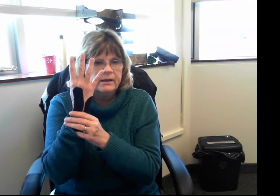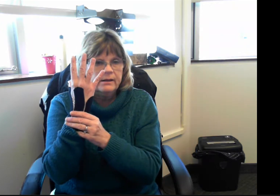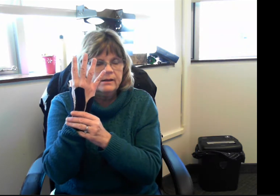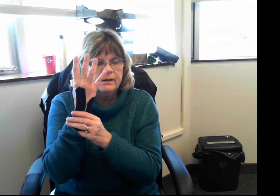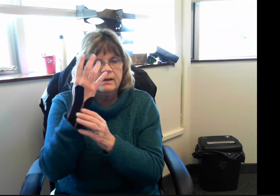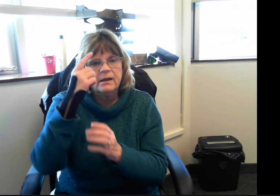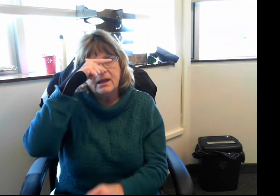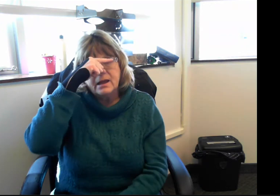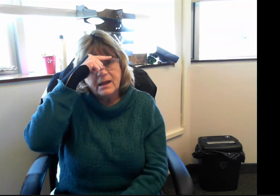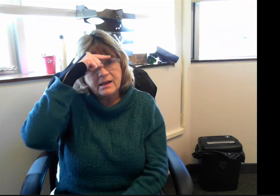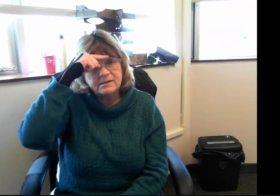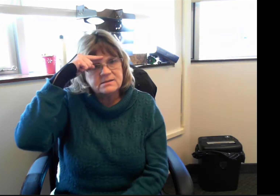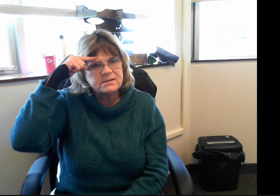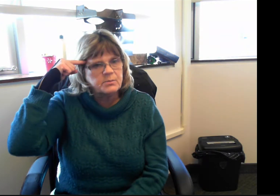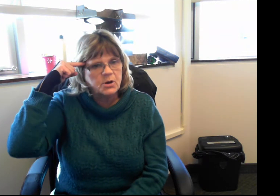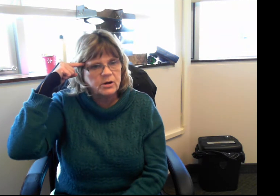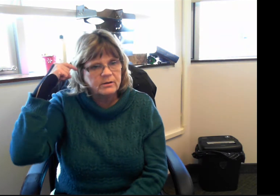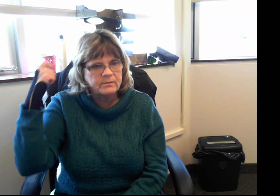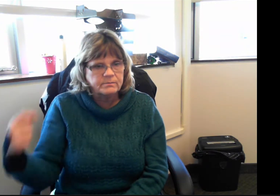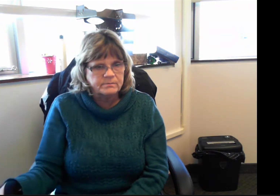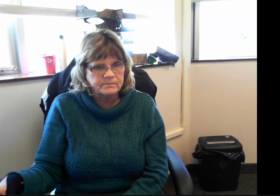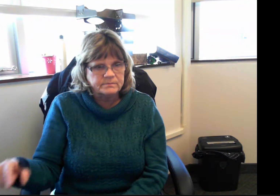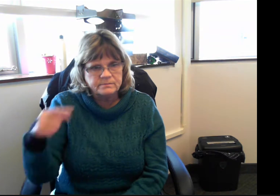spring, and summer.